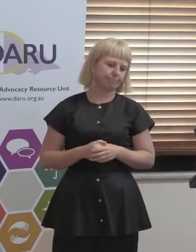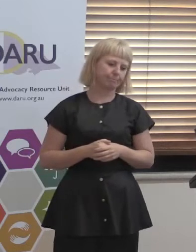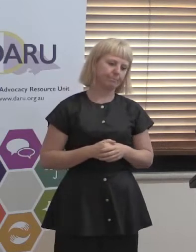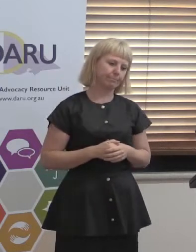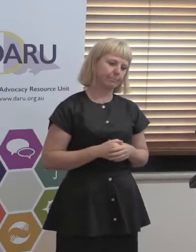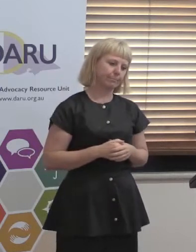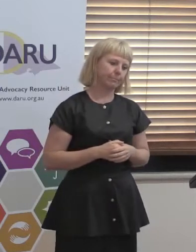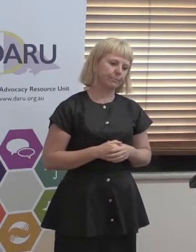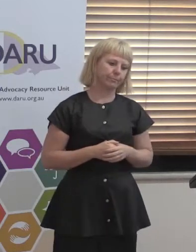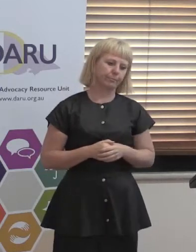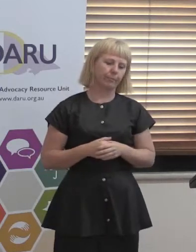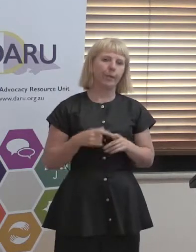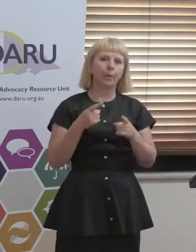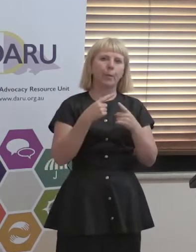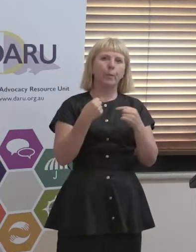we reference the different